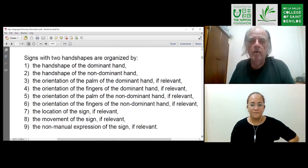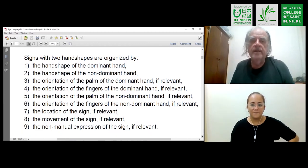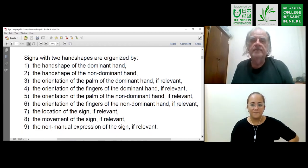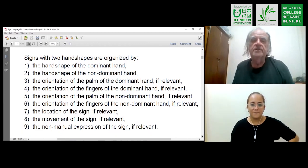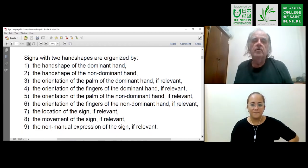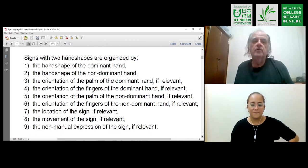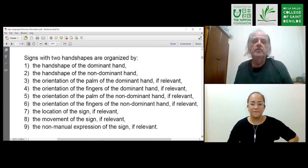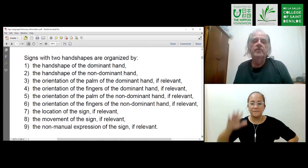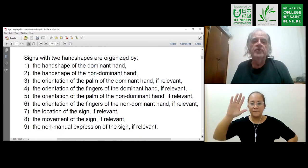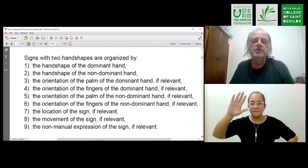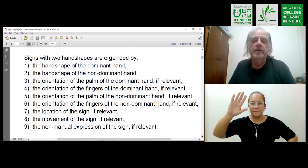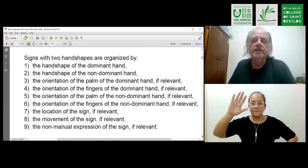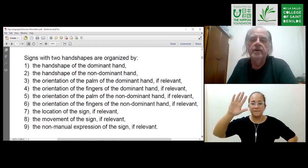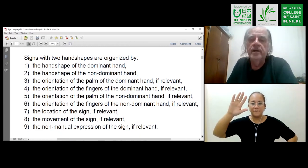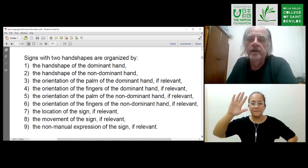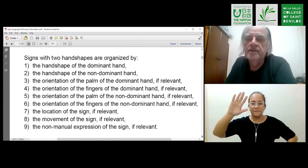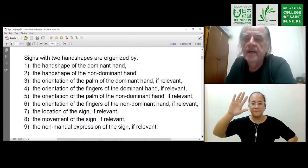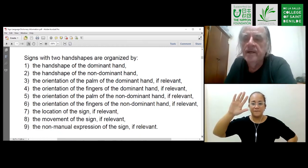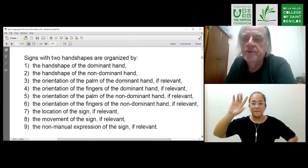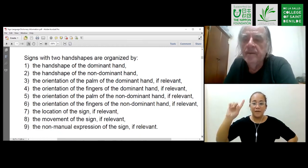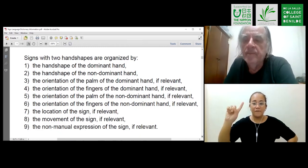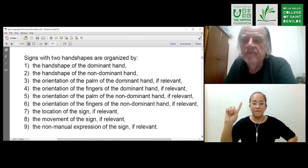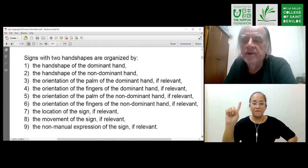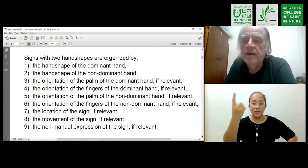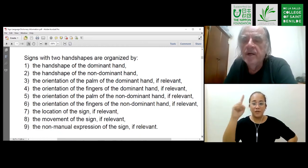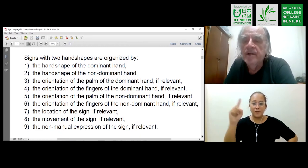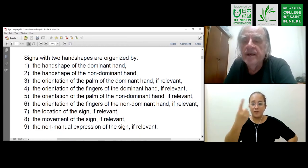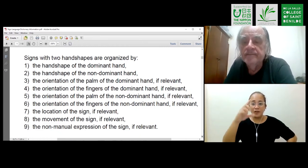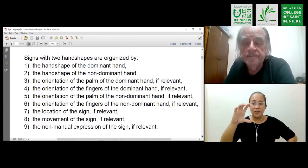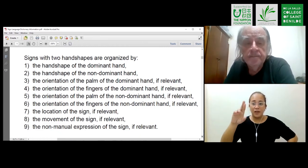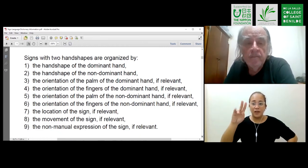Okay, so the first criteria is the hand shape of the dominant hand.